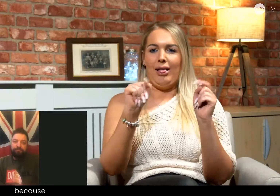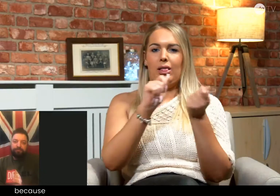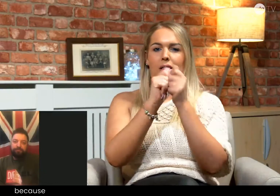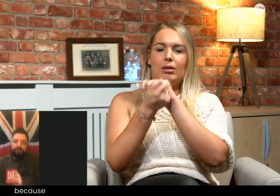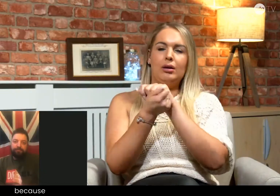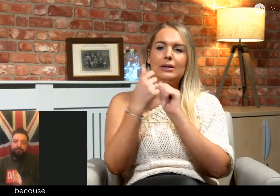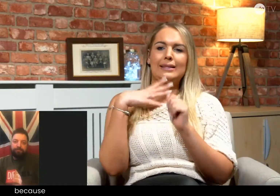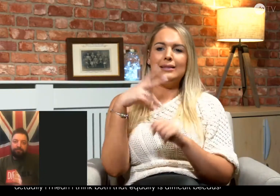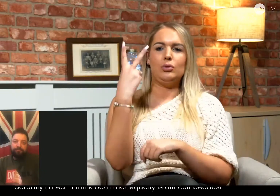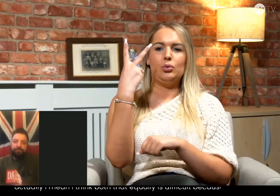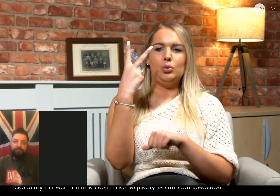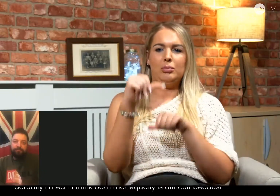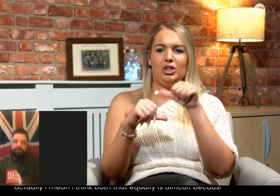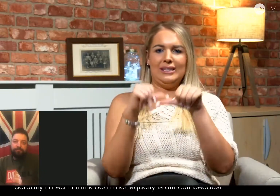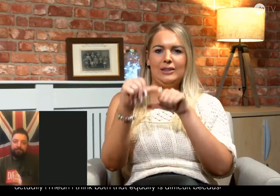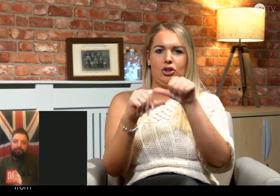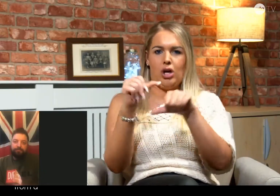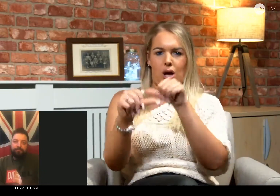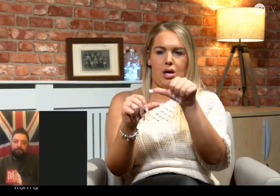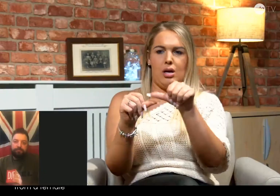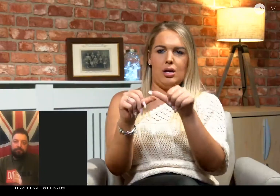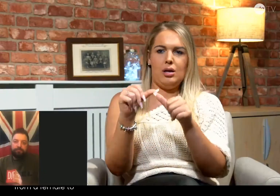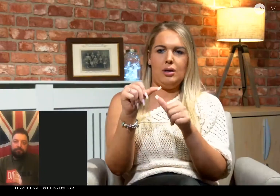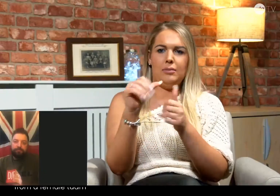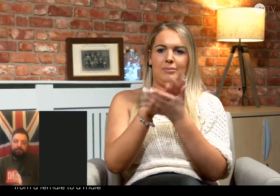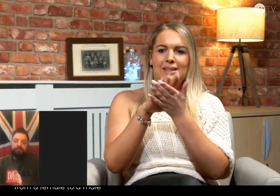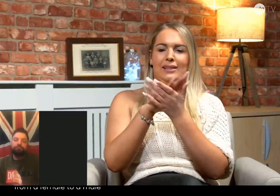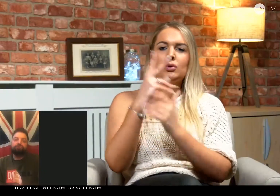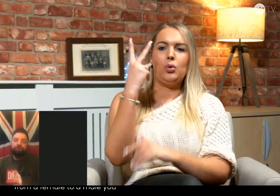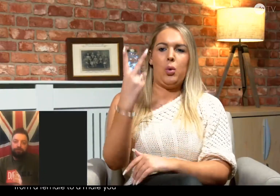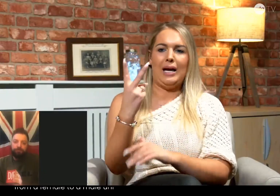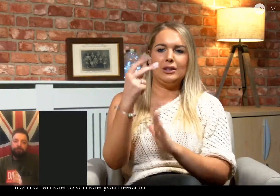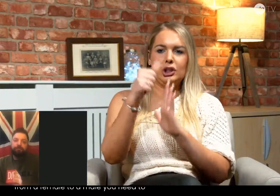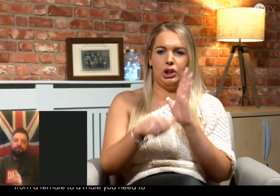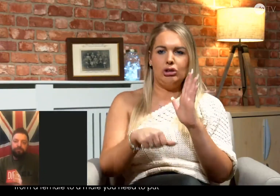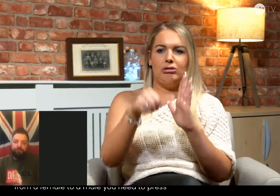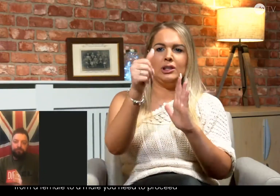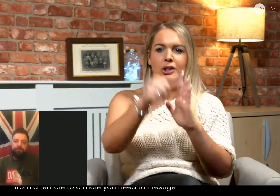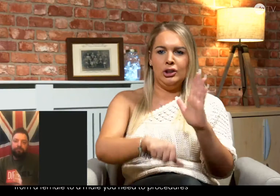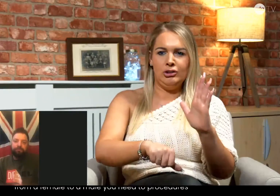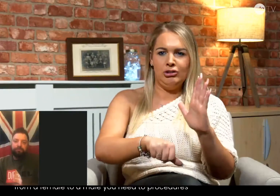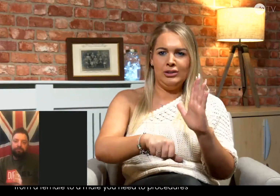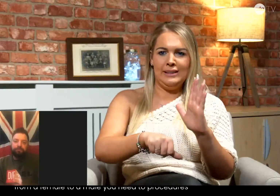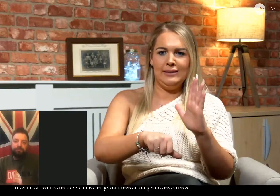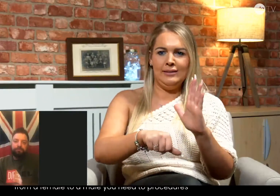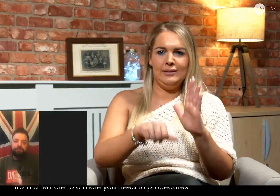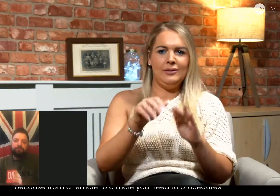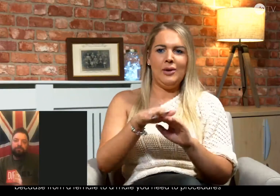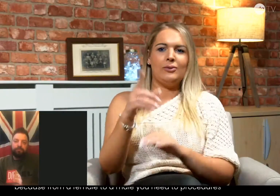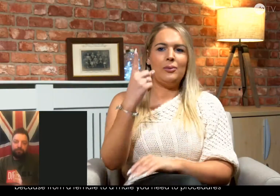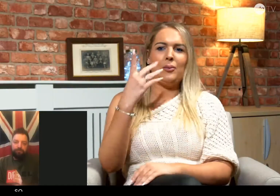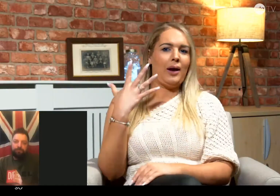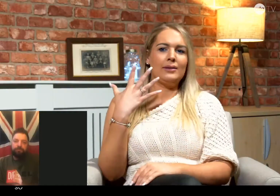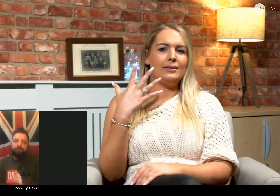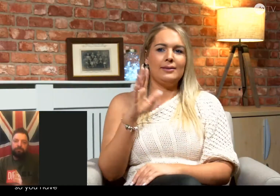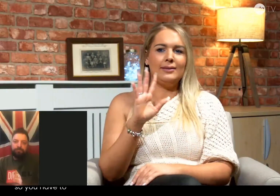from a female to a male, you need two procedures. So you have to go through two surgeries, not just